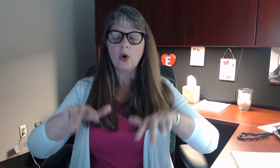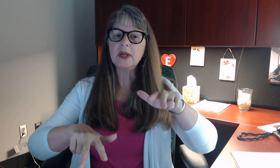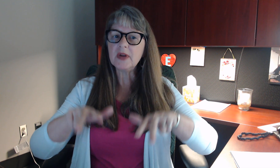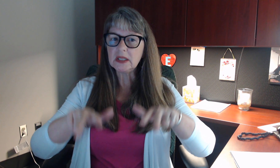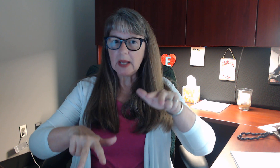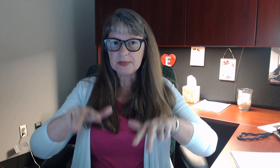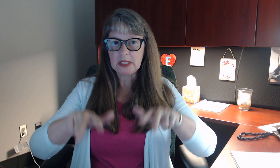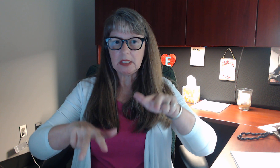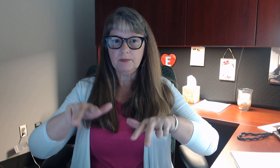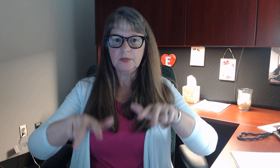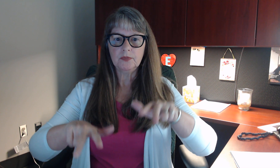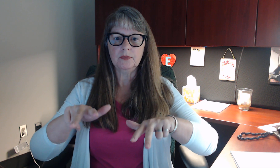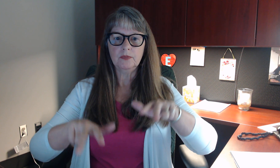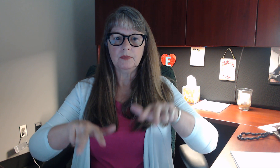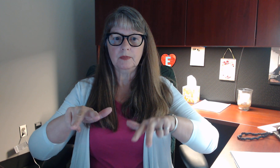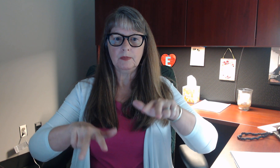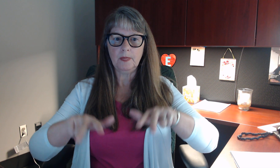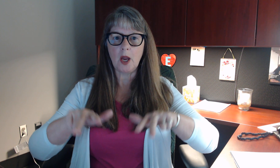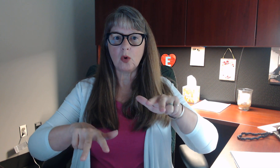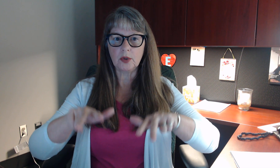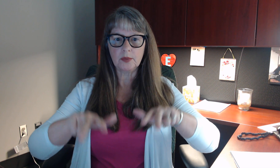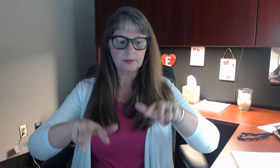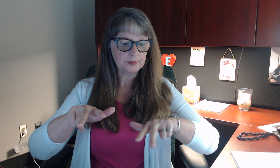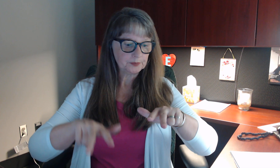even clumsy. Awkward.